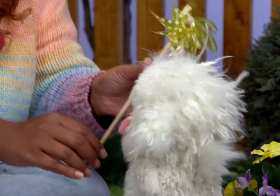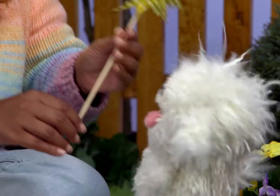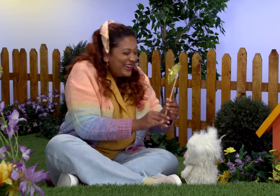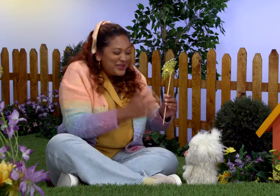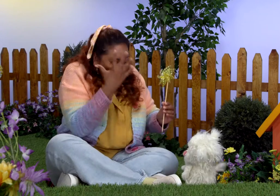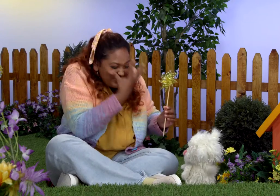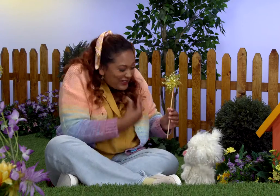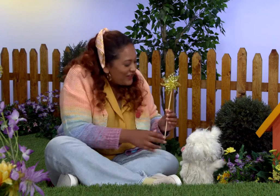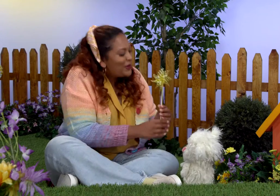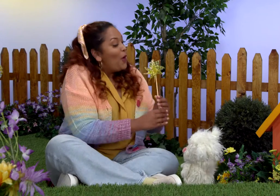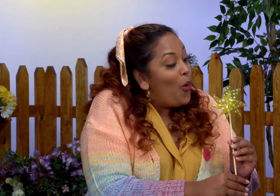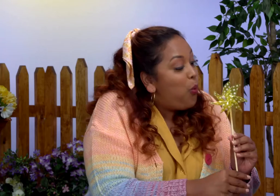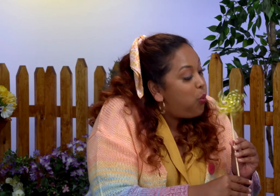That's a beautiful pinwheel